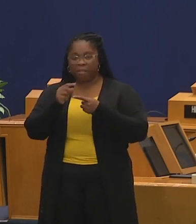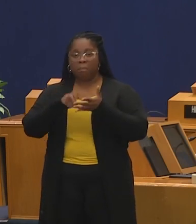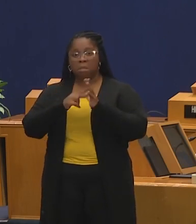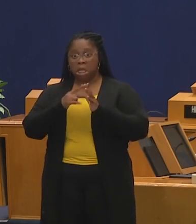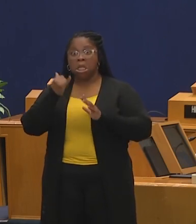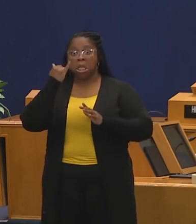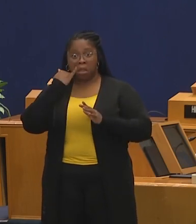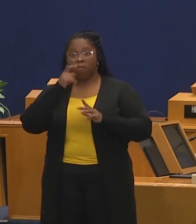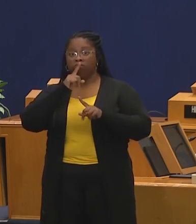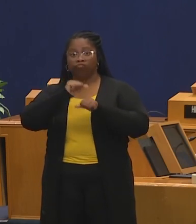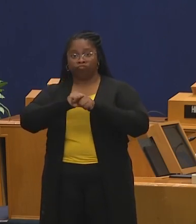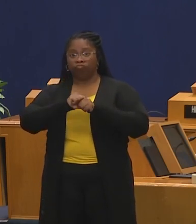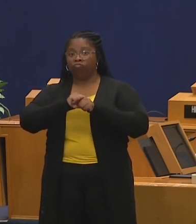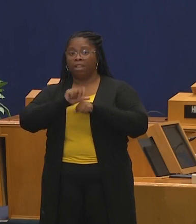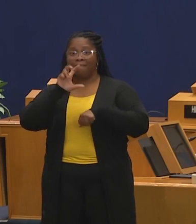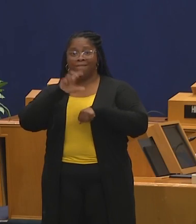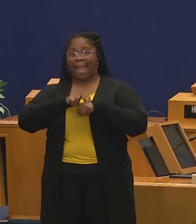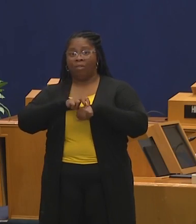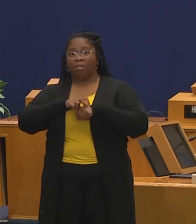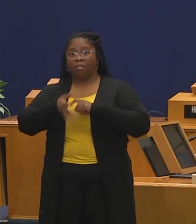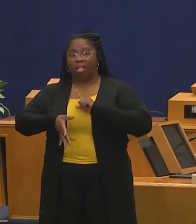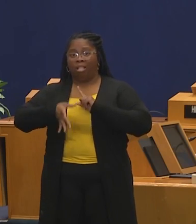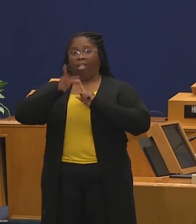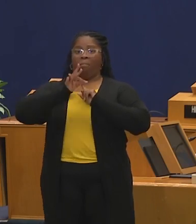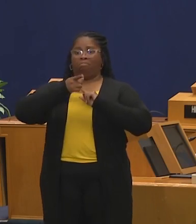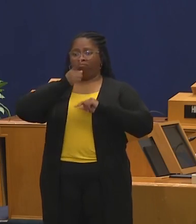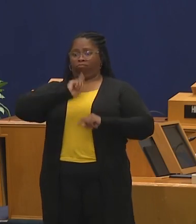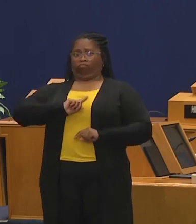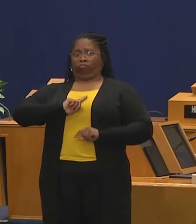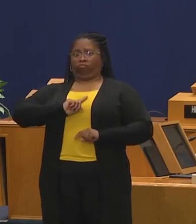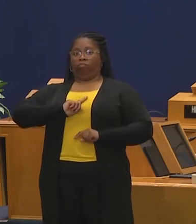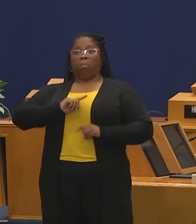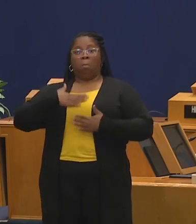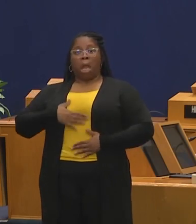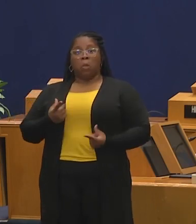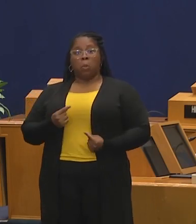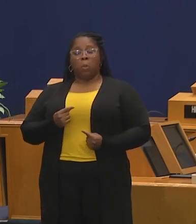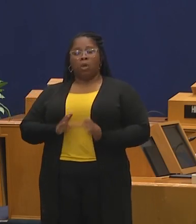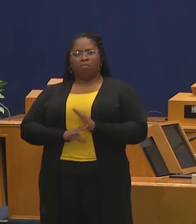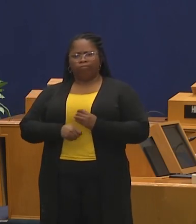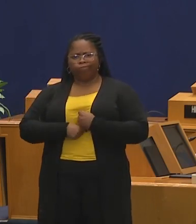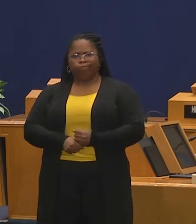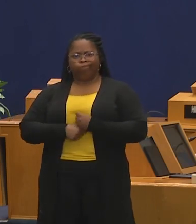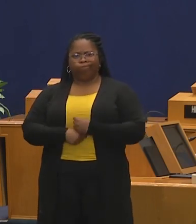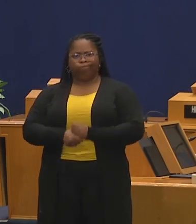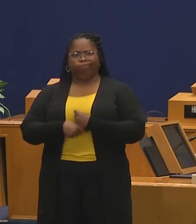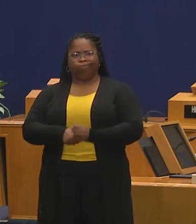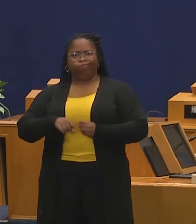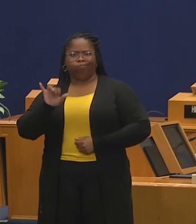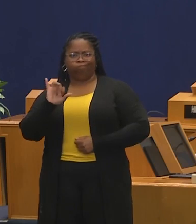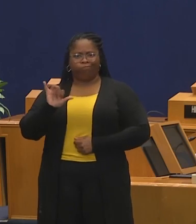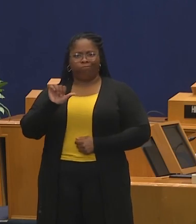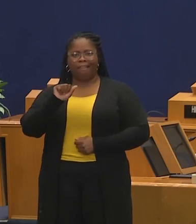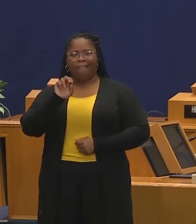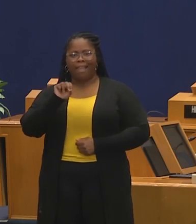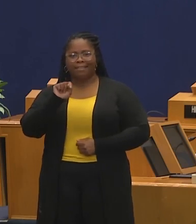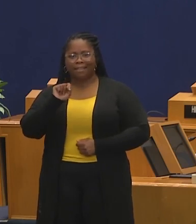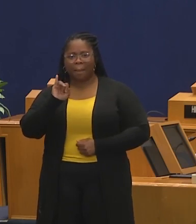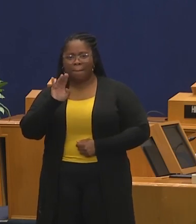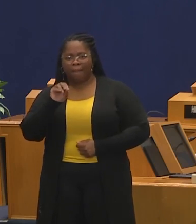the virus is has in fact infected you. You will develop antibodies and will be able to detect